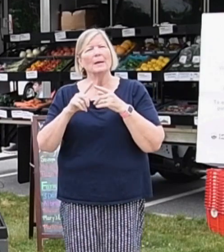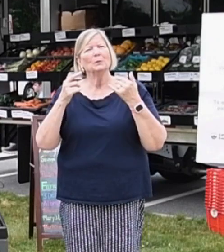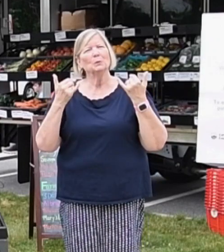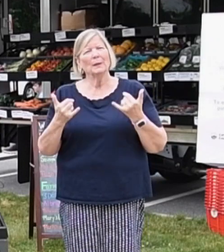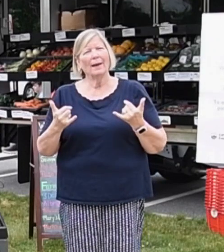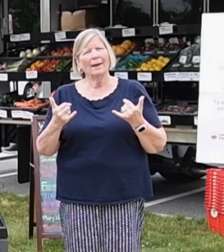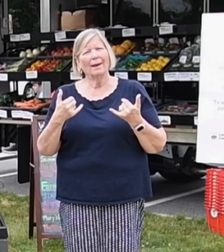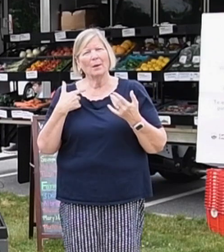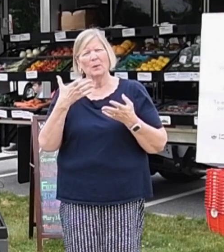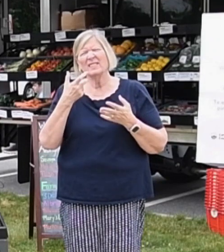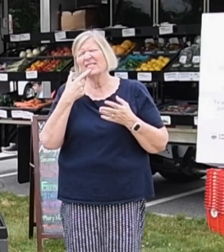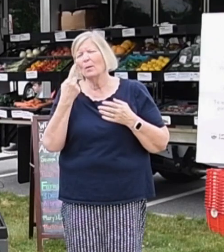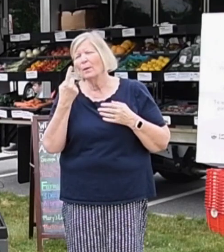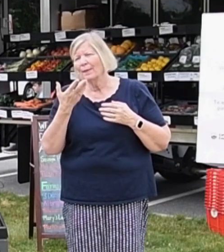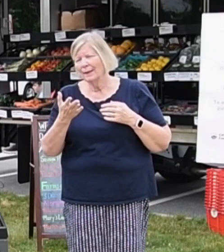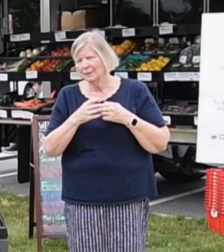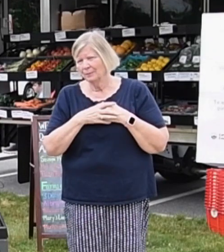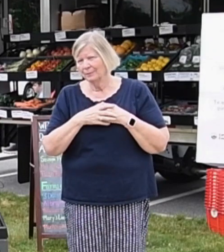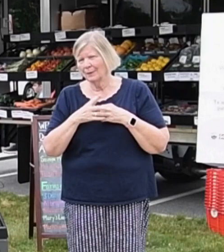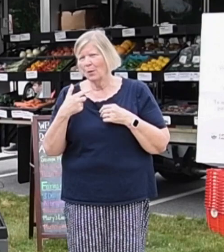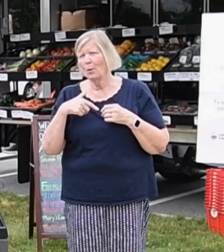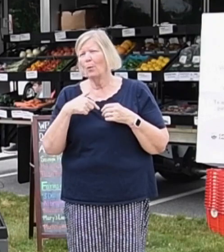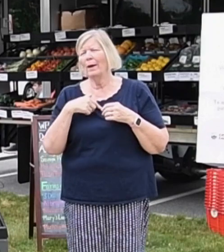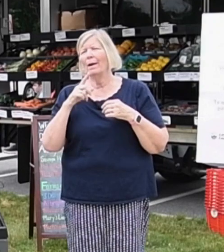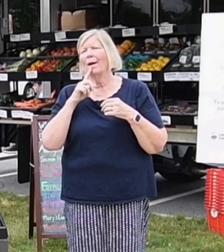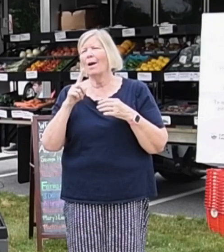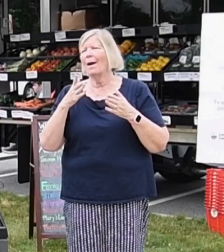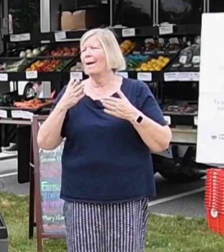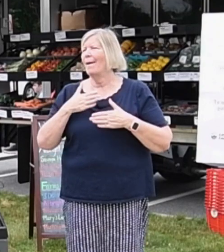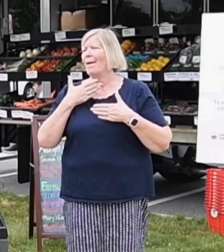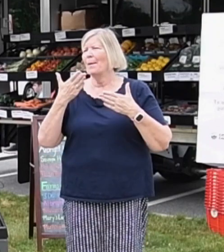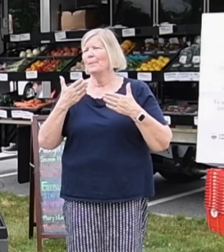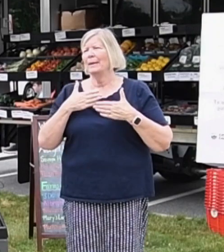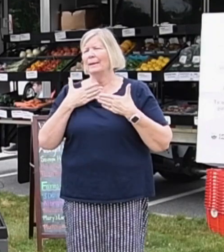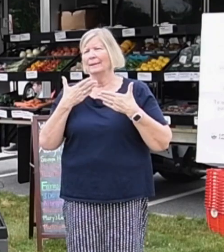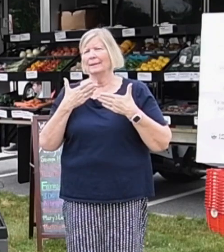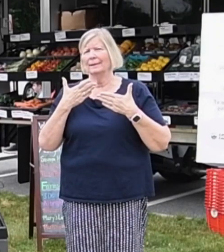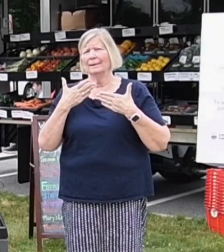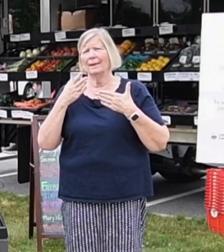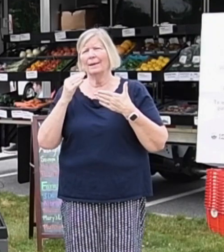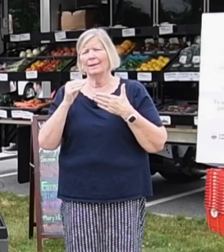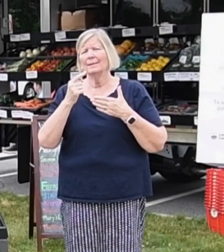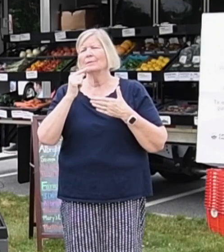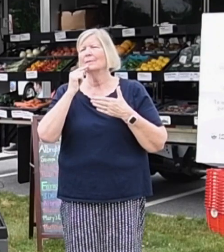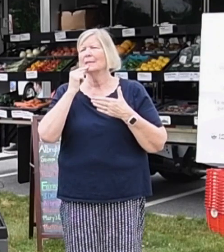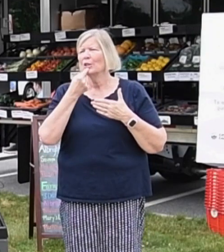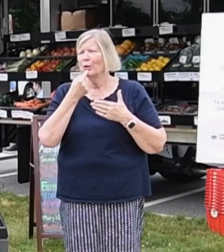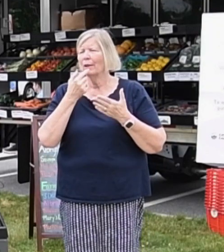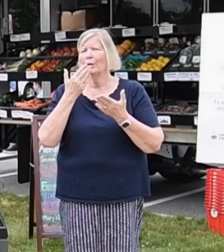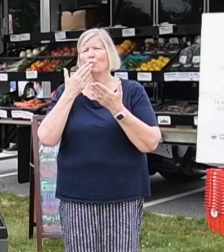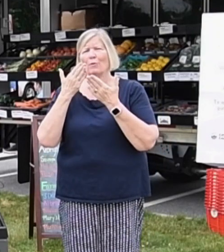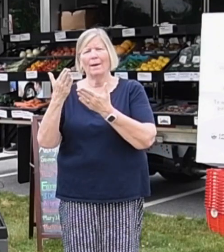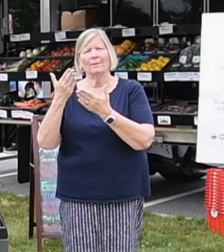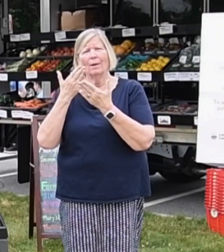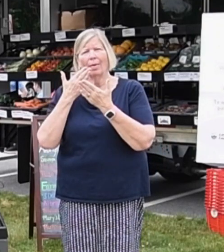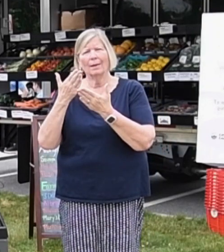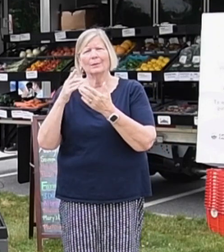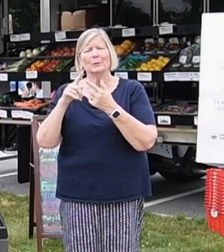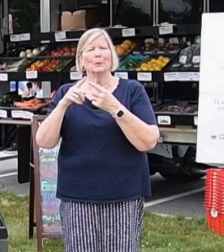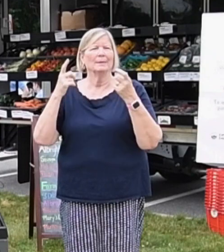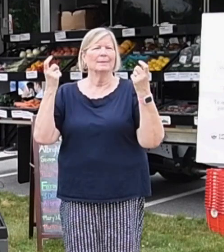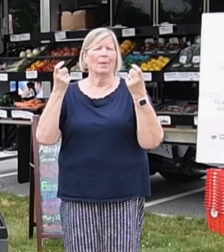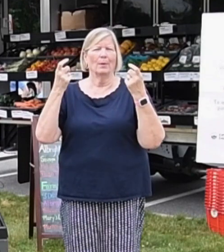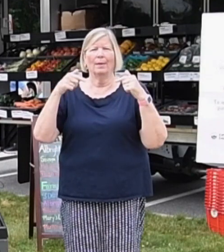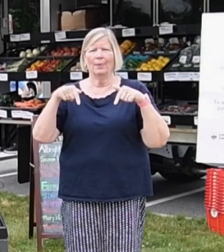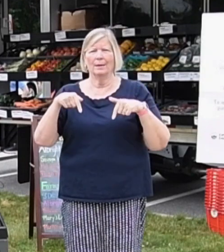today, let me just say this. We are simply happy and sincerely grateful to celebrate